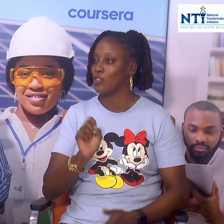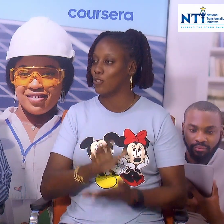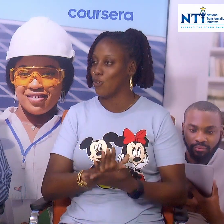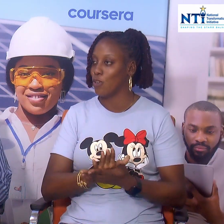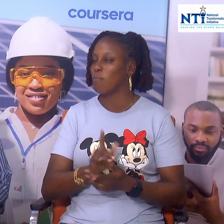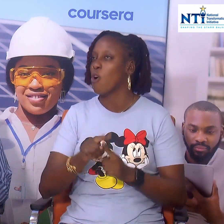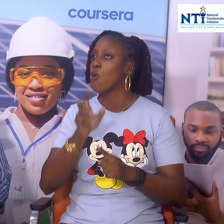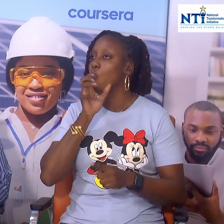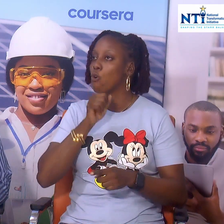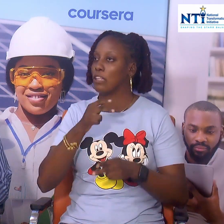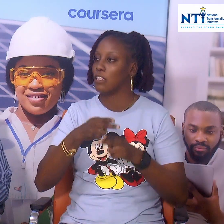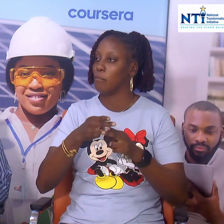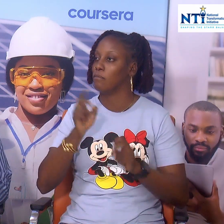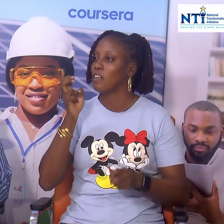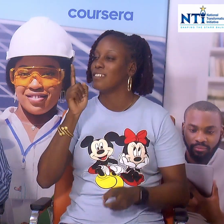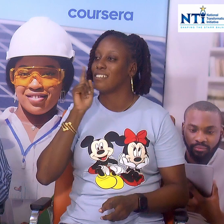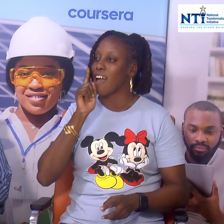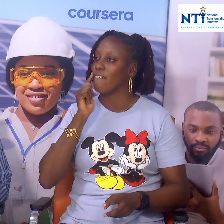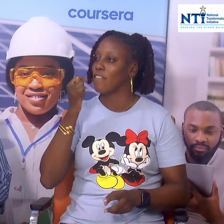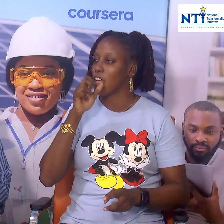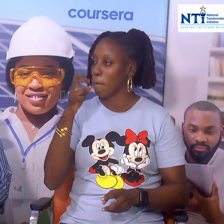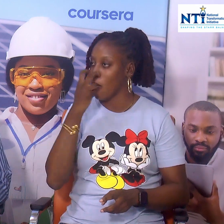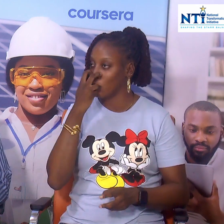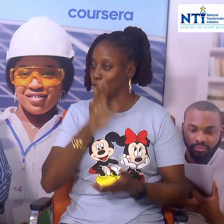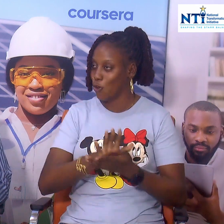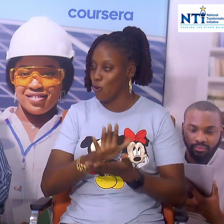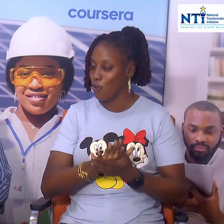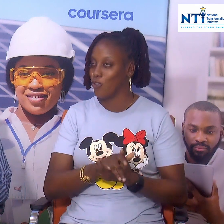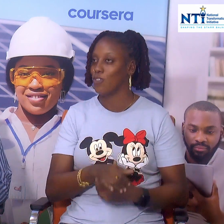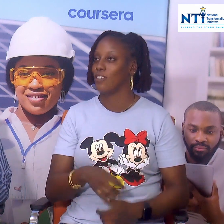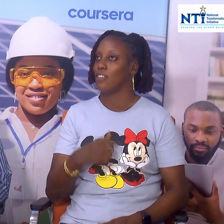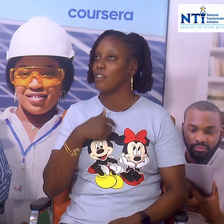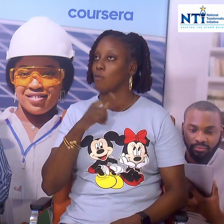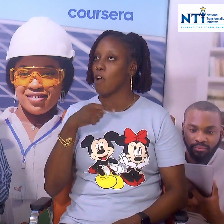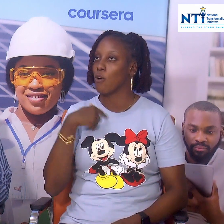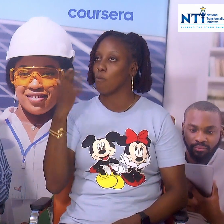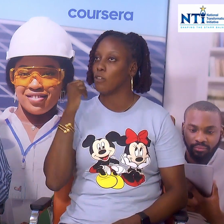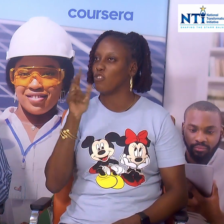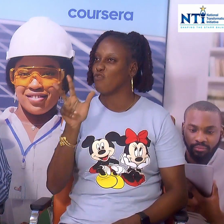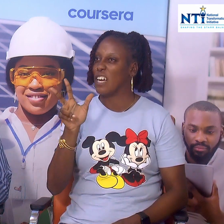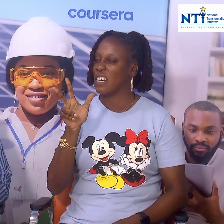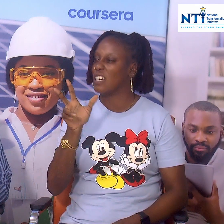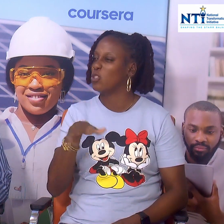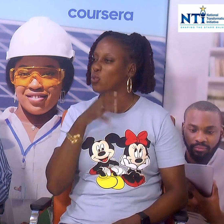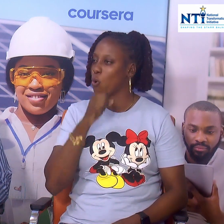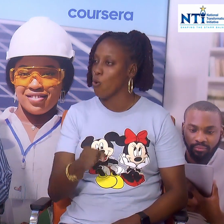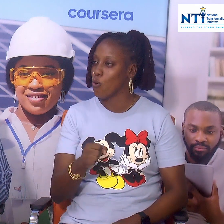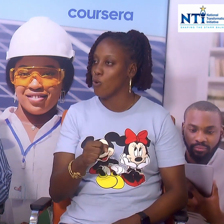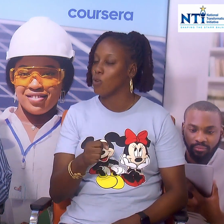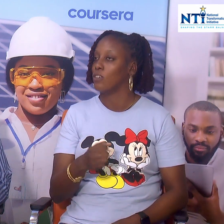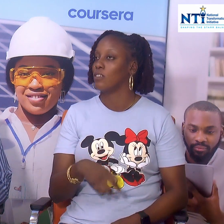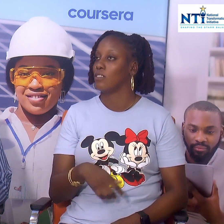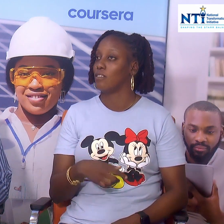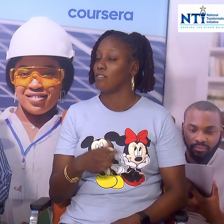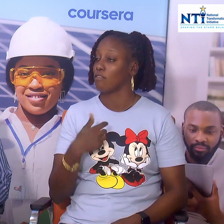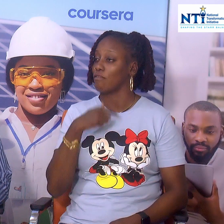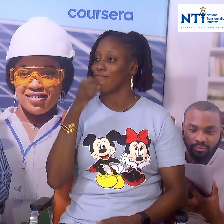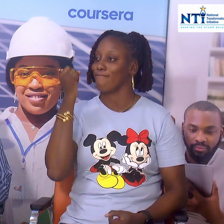I went to the Irving Wilson School. Before it was called the School for the Deaf and Blind. I think it was 3 years old.